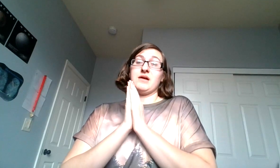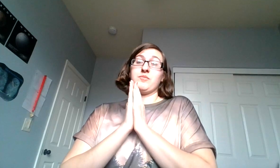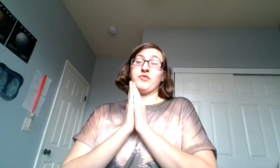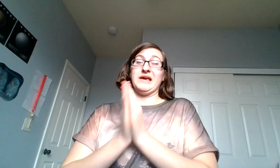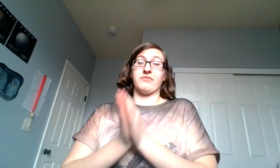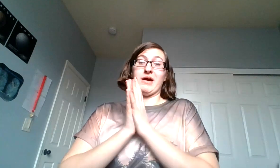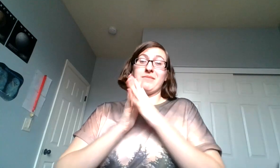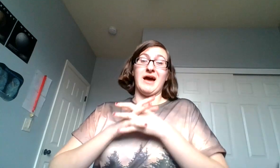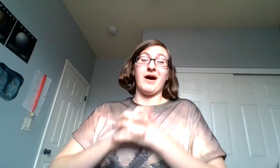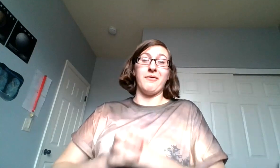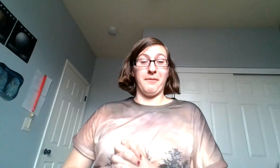Please let me know.